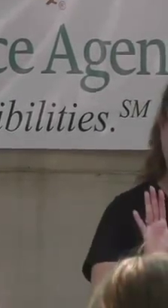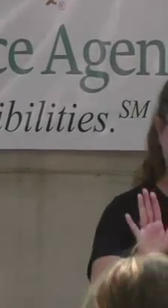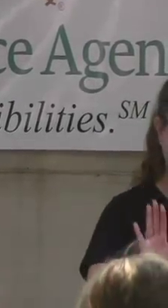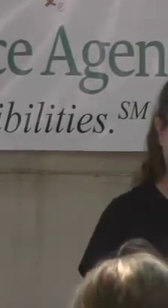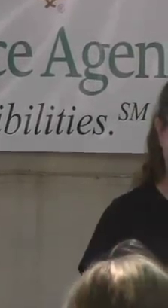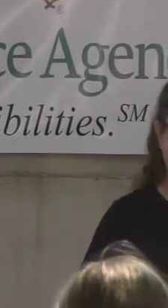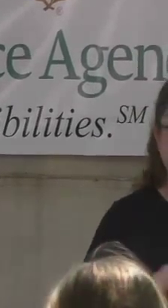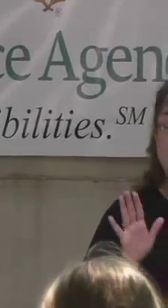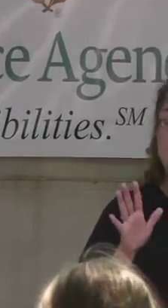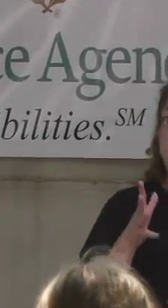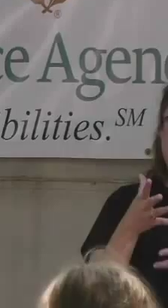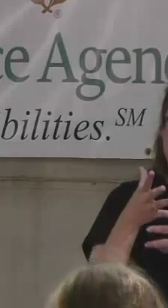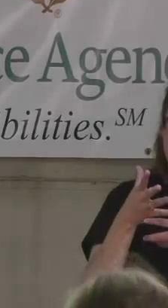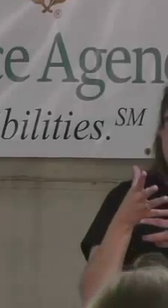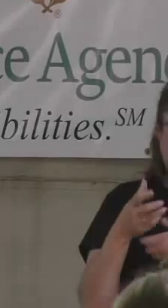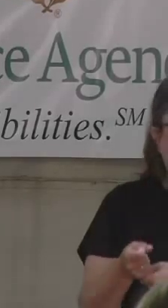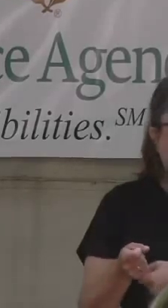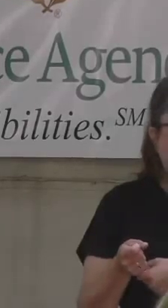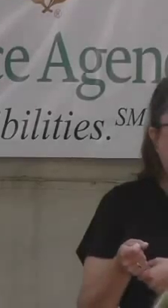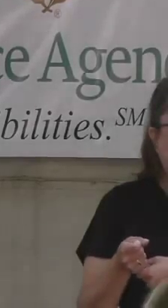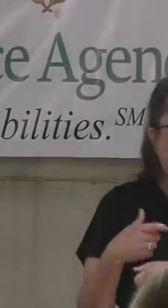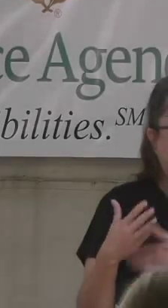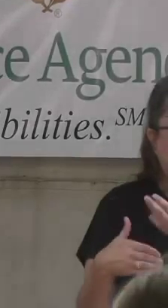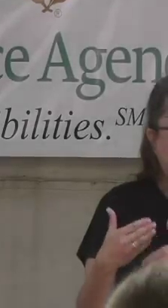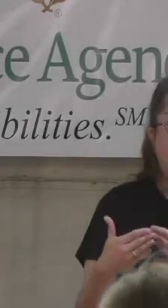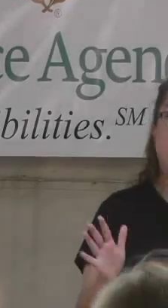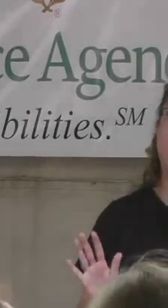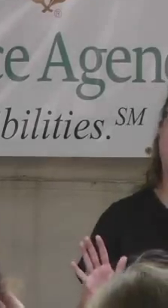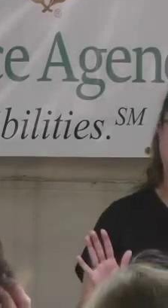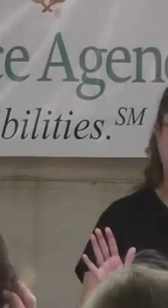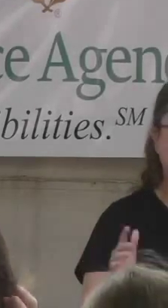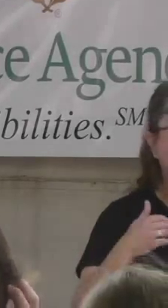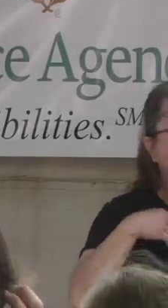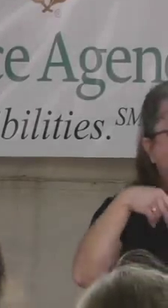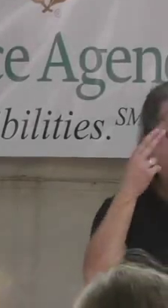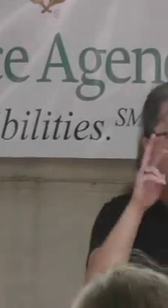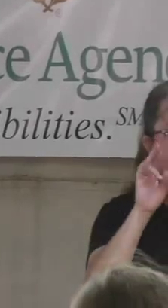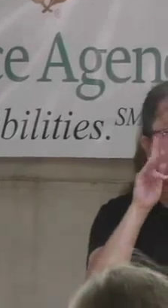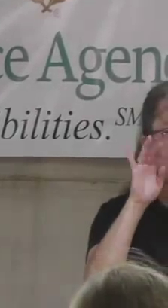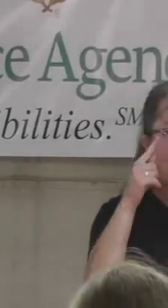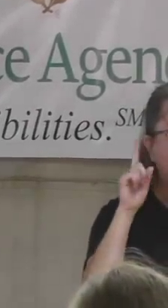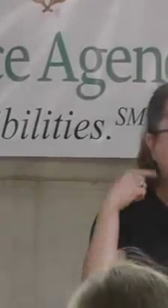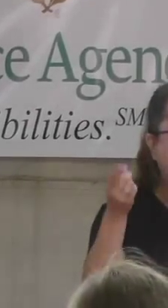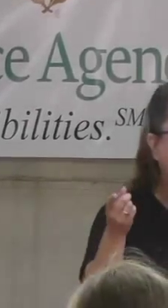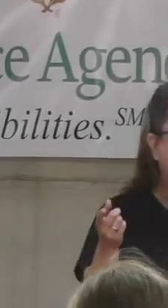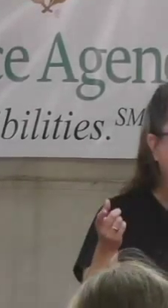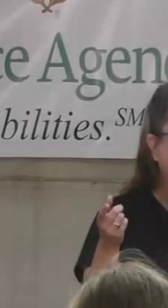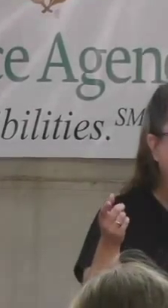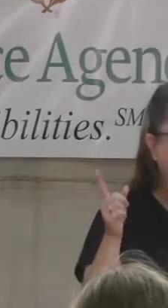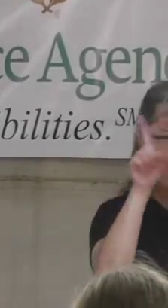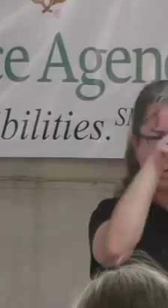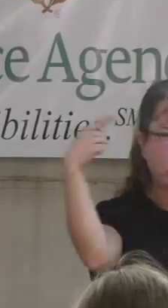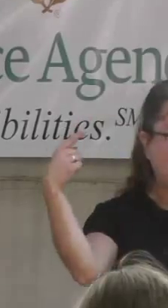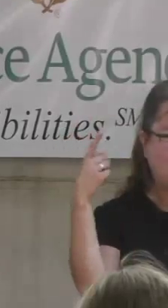did have to trust him, and I did. And we got the highest ratings we've ever had.